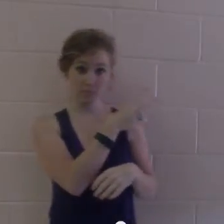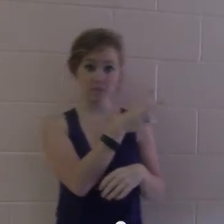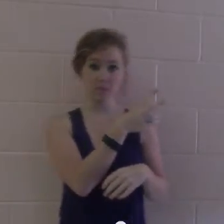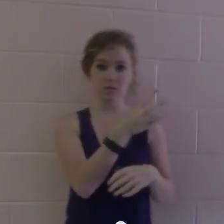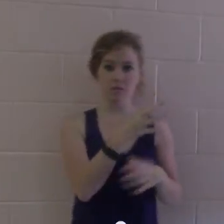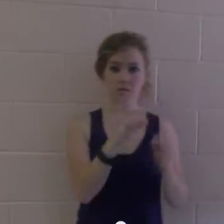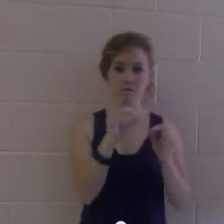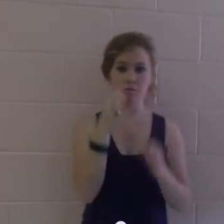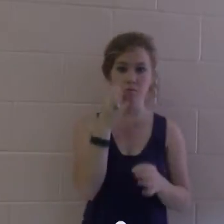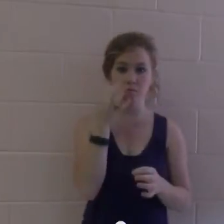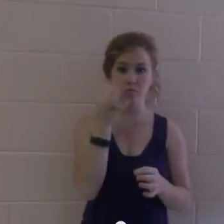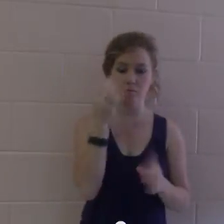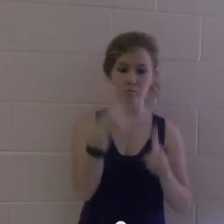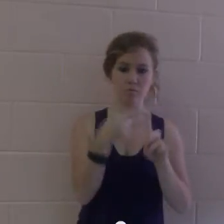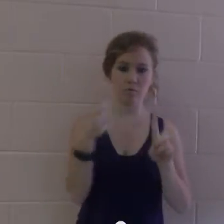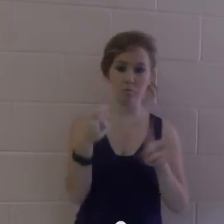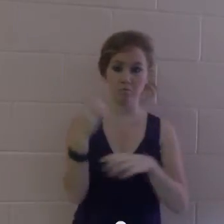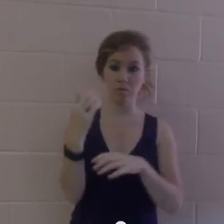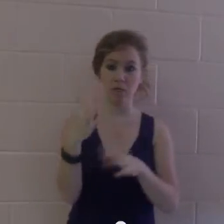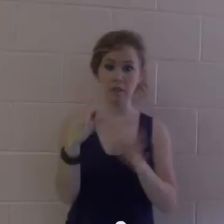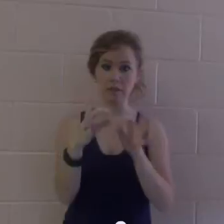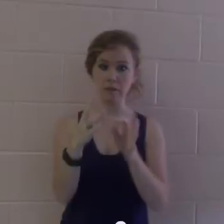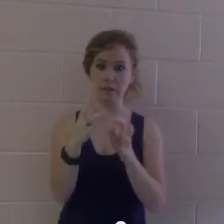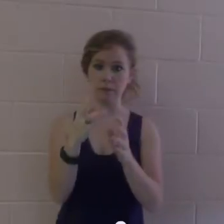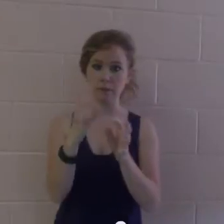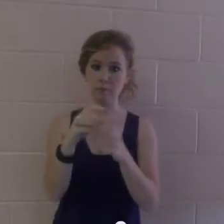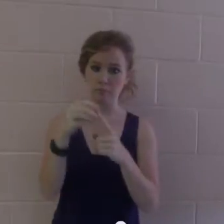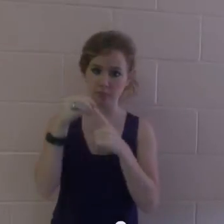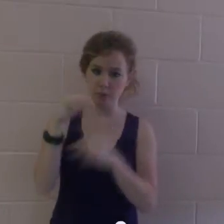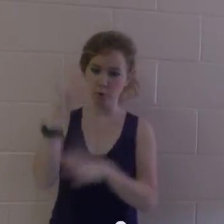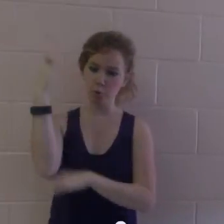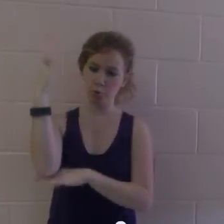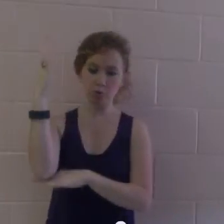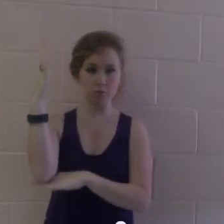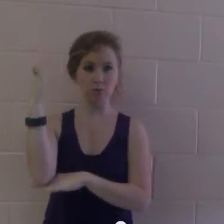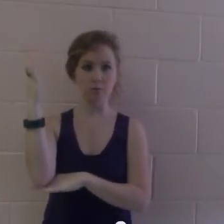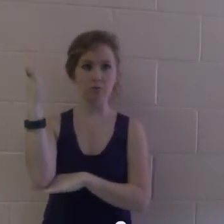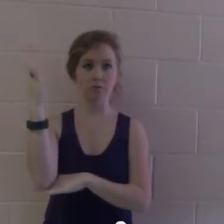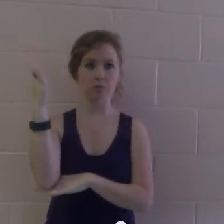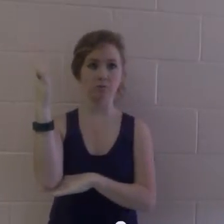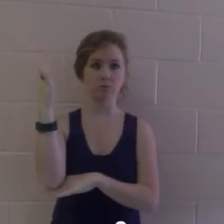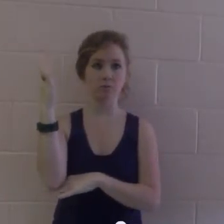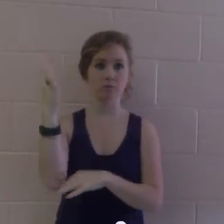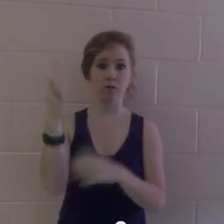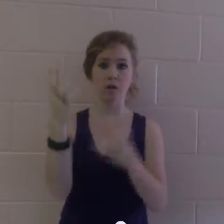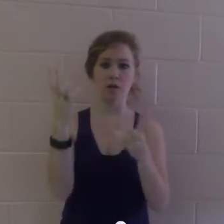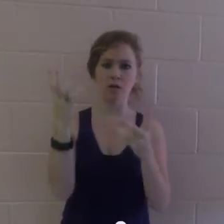As you can see, this fruit is from a tree.